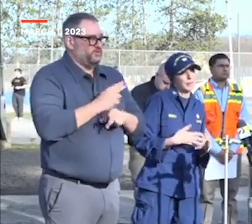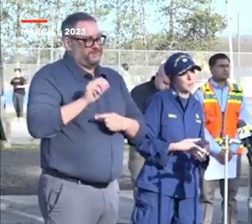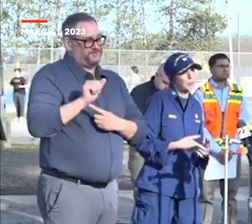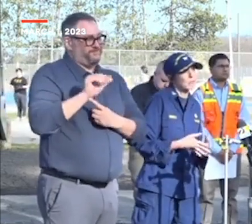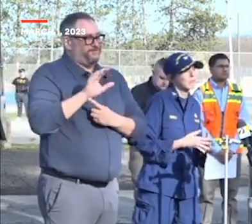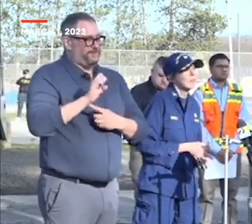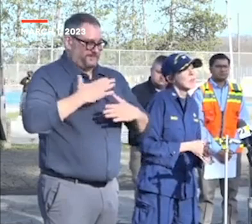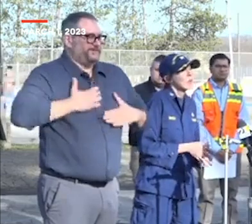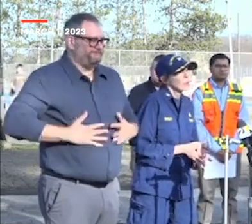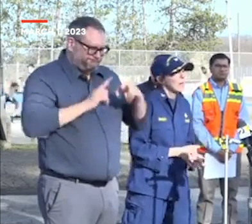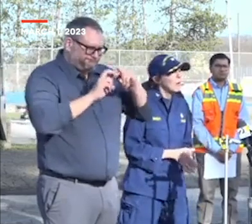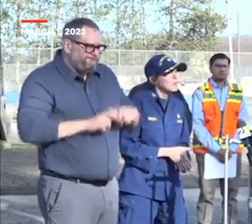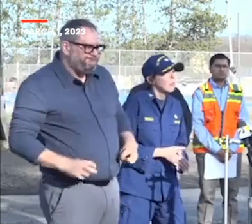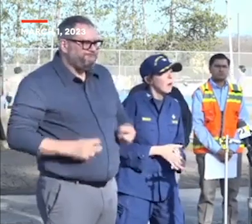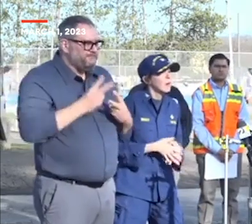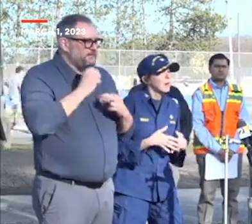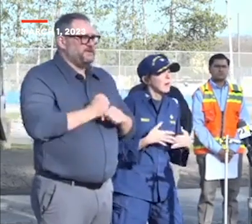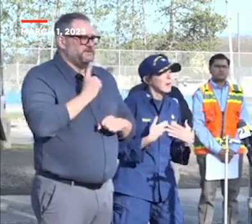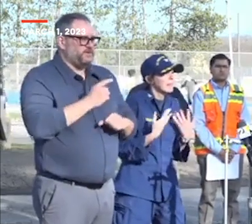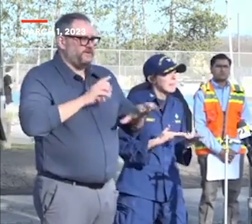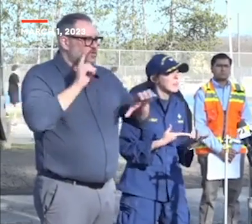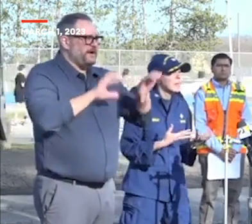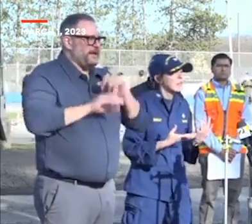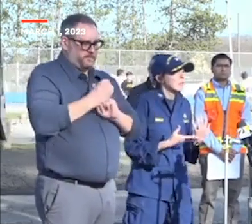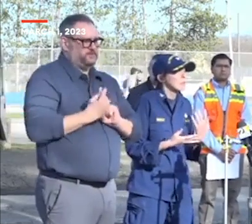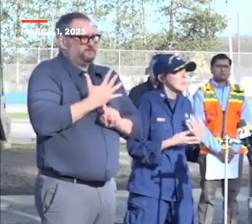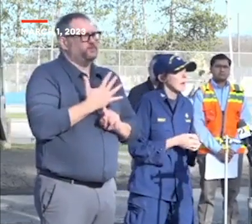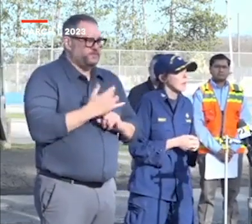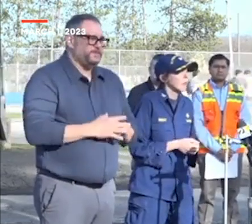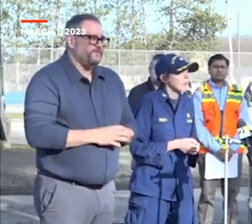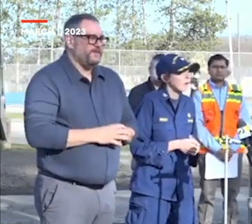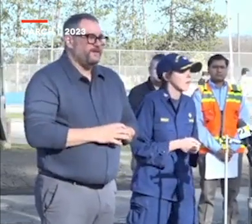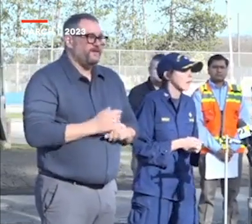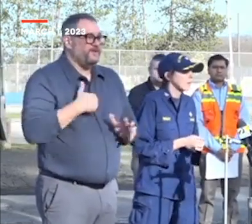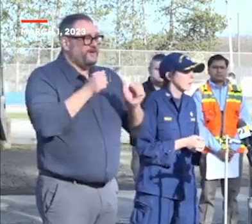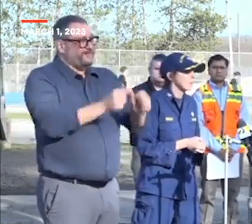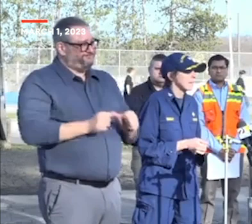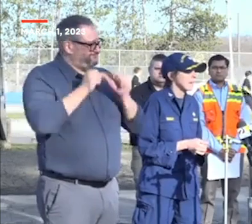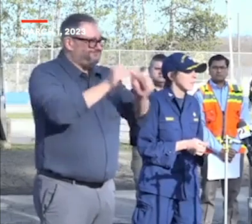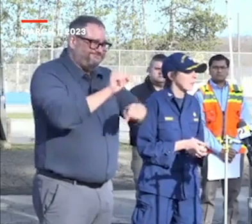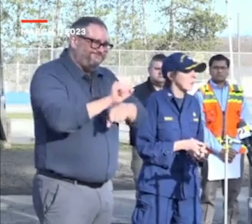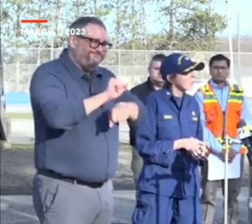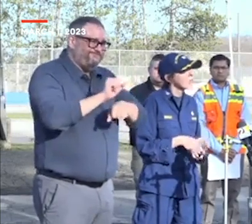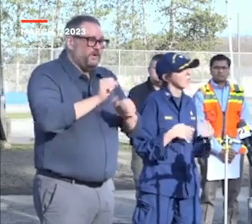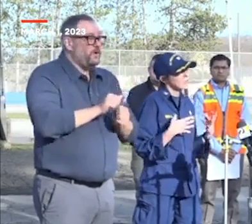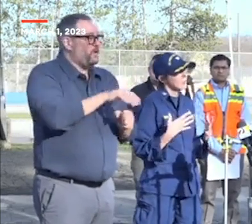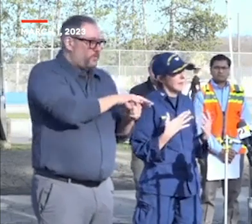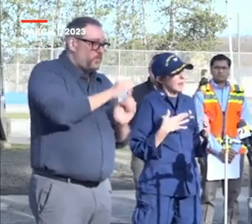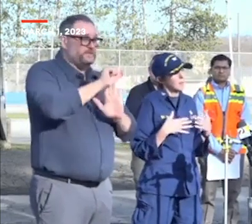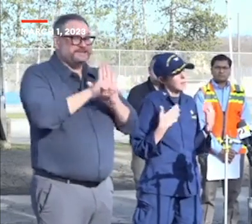chemical exposures. We also are continuing to work with our local, state, and federal partners